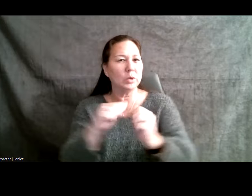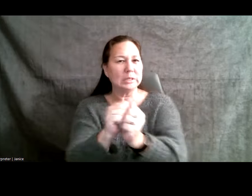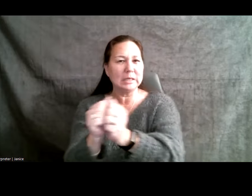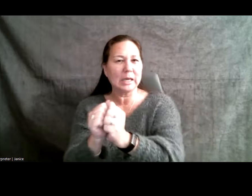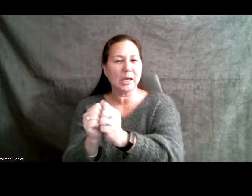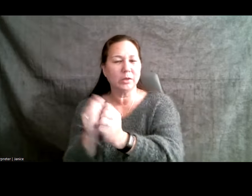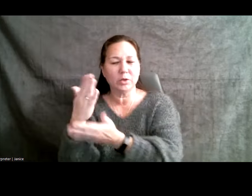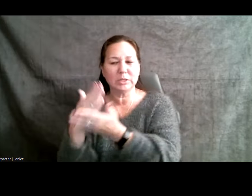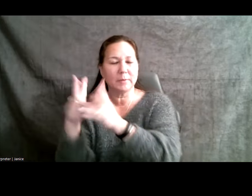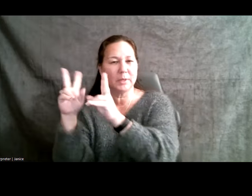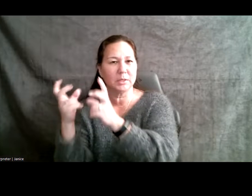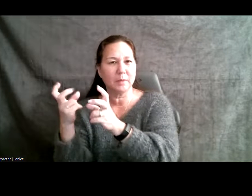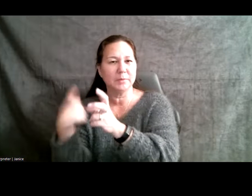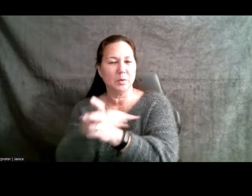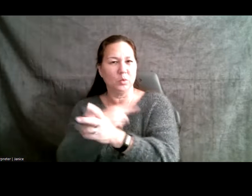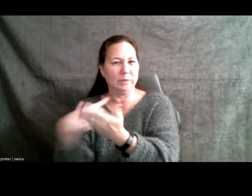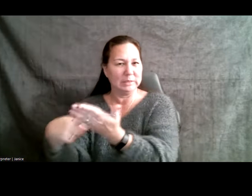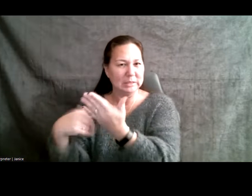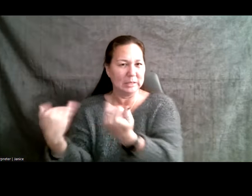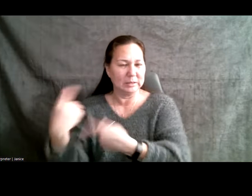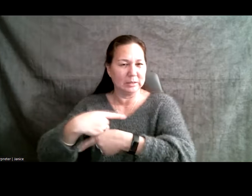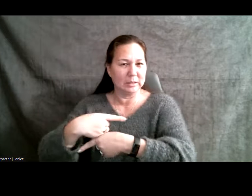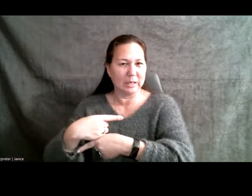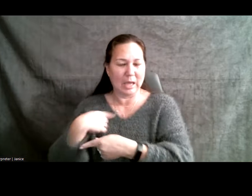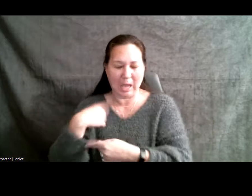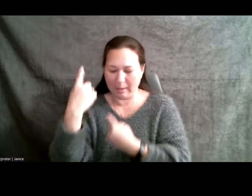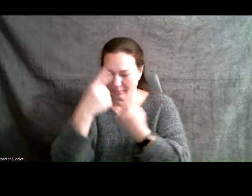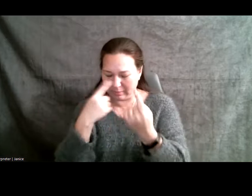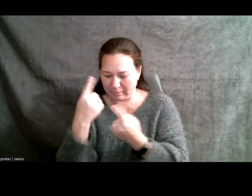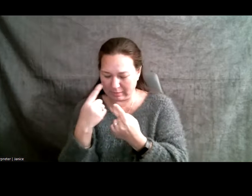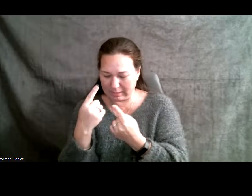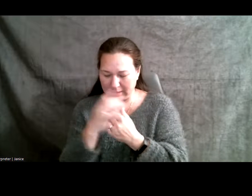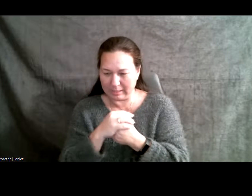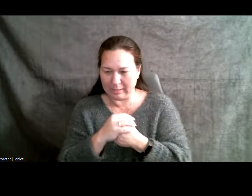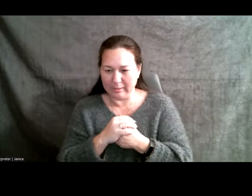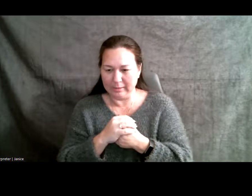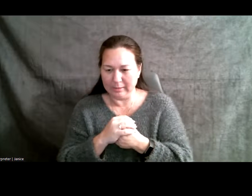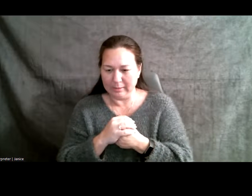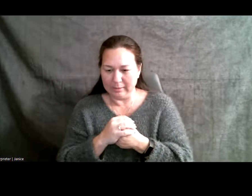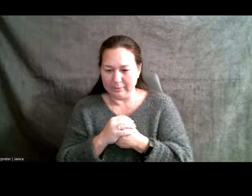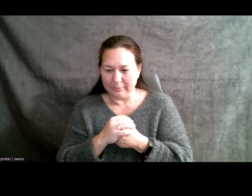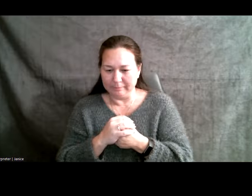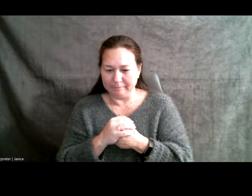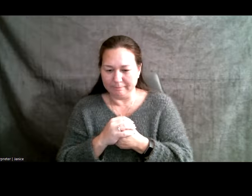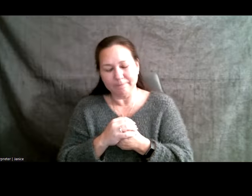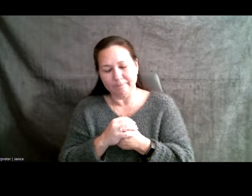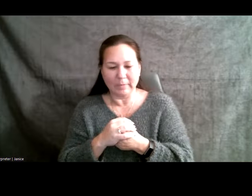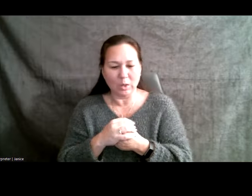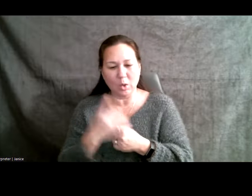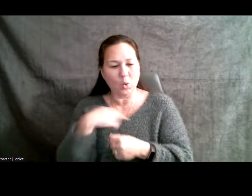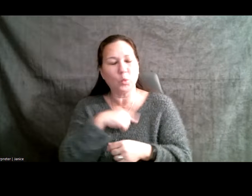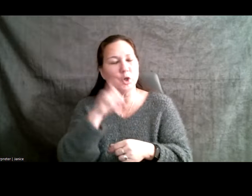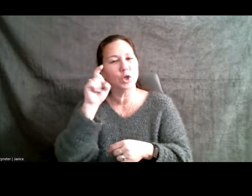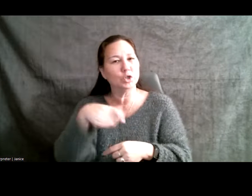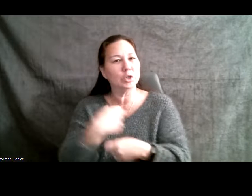today. Now, I'm thinking that this is a decision, we should make a conscious decision that